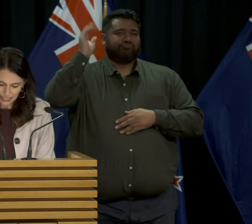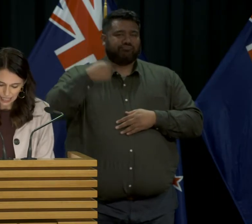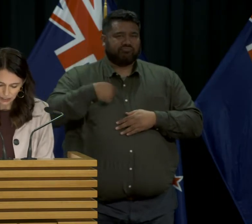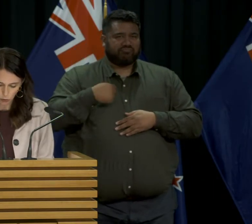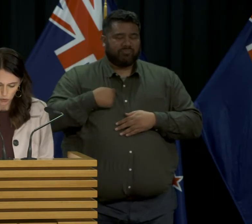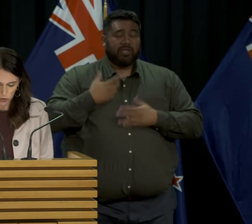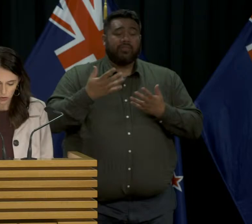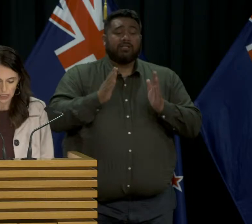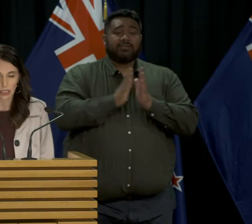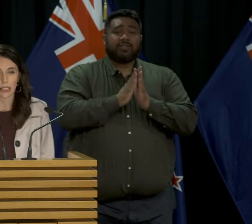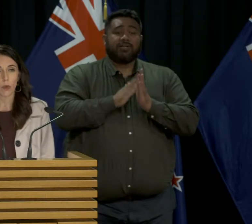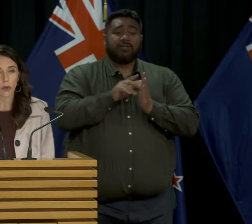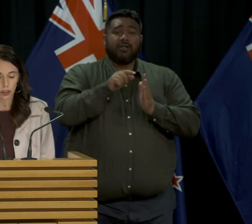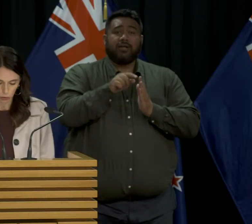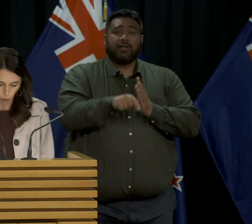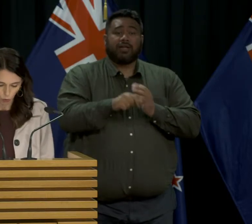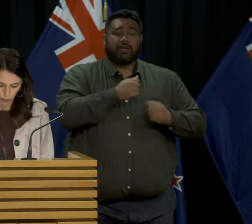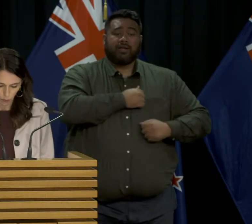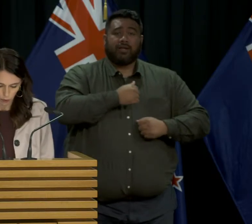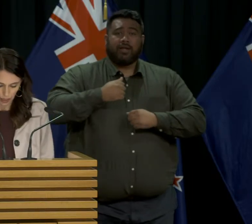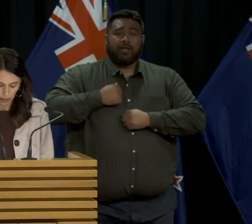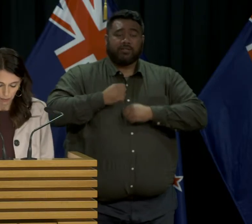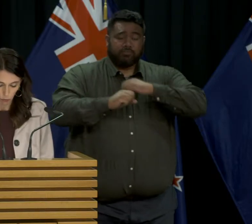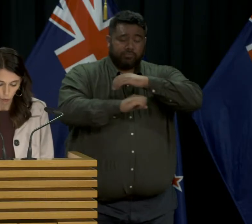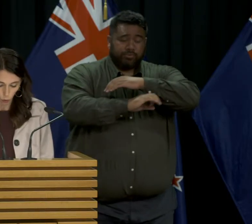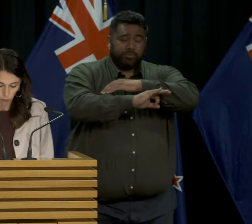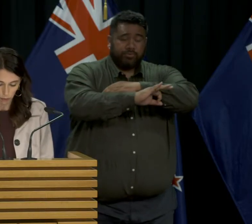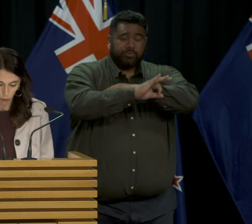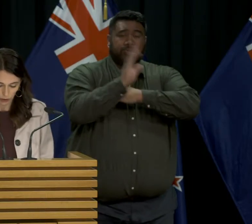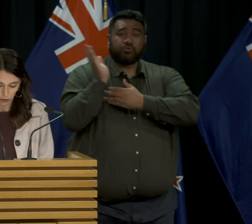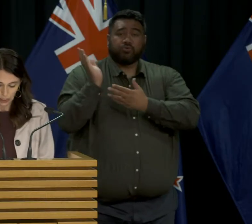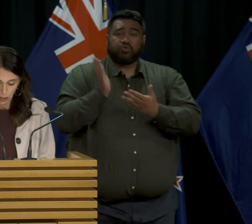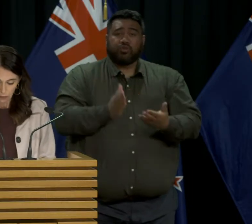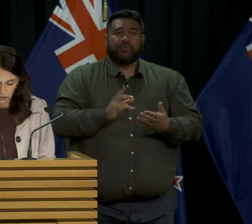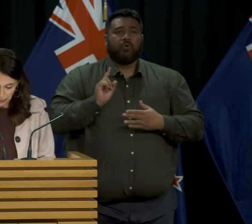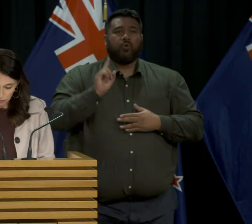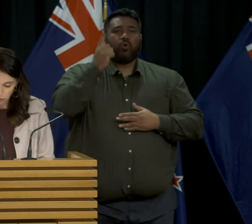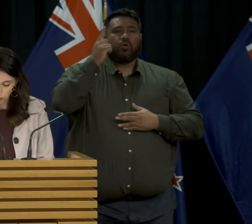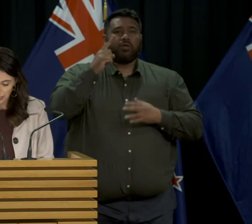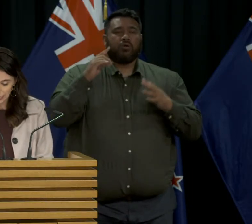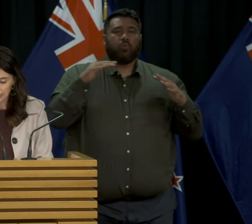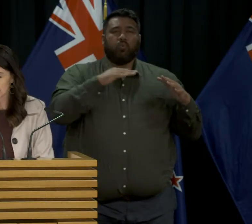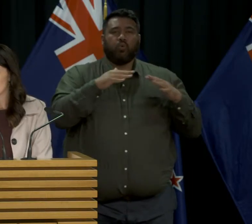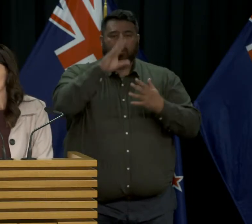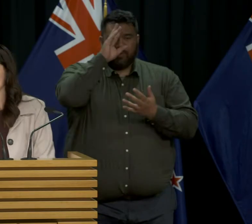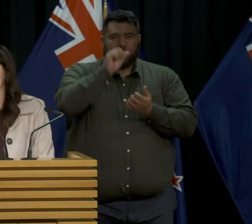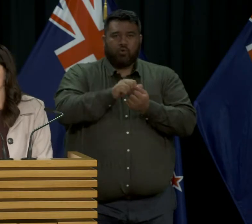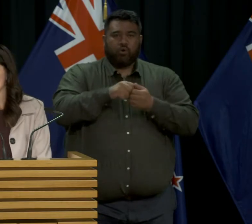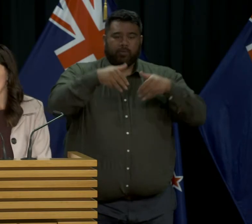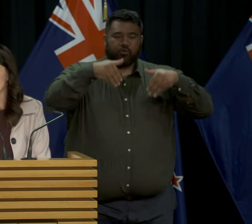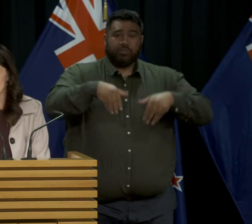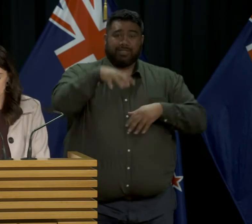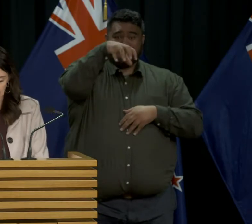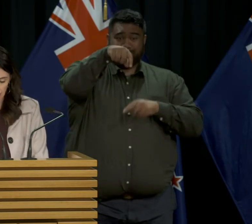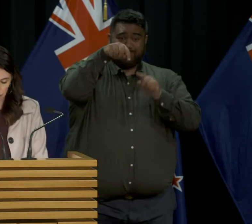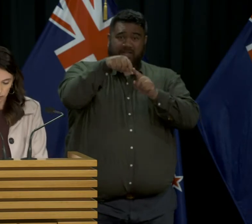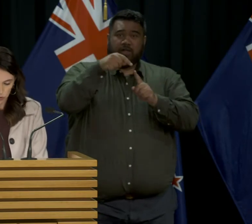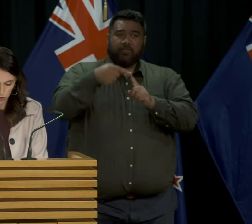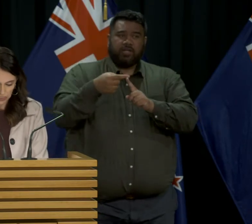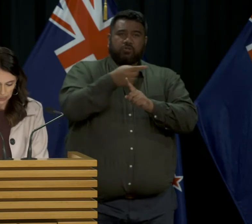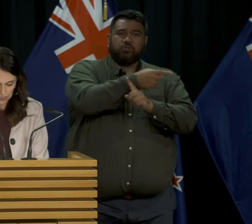at the Anzac Dawn service at the Auckland War Memorial Museum before attending the Mount Albert